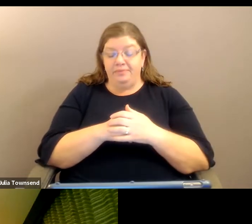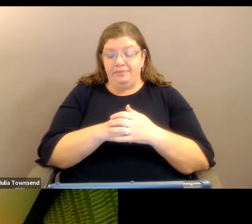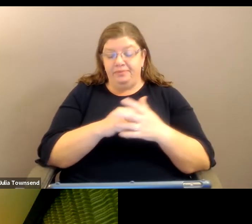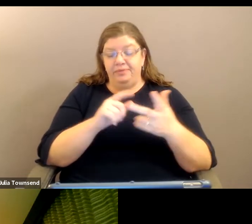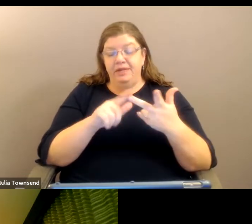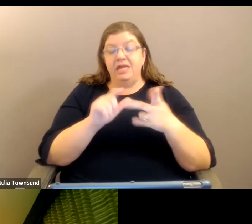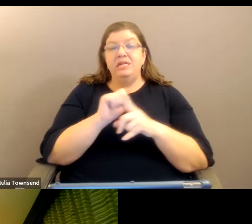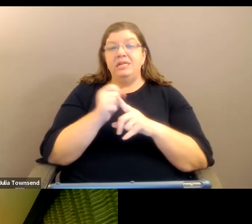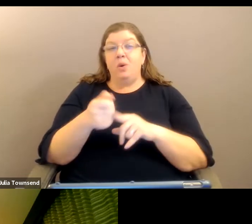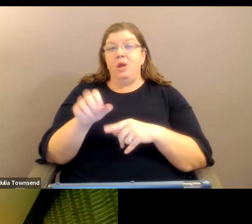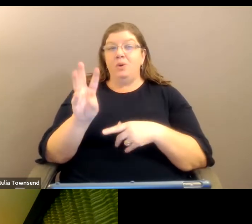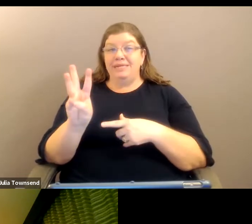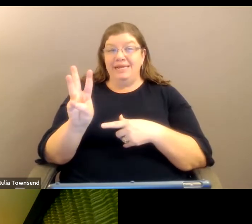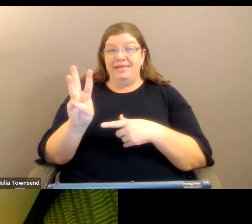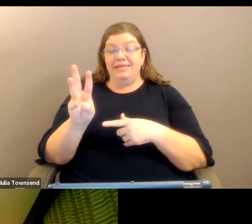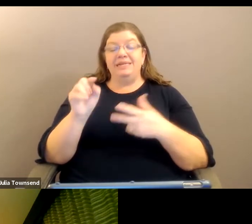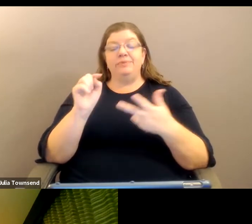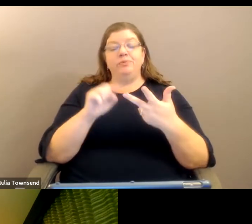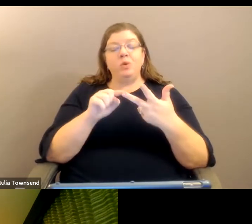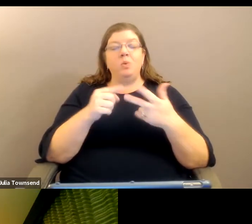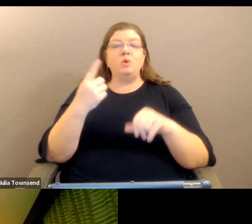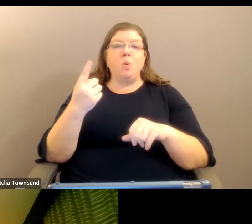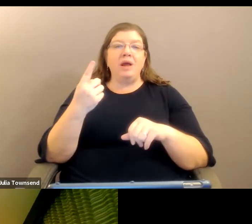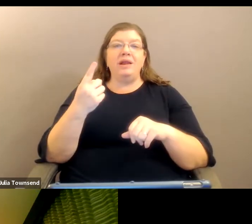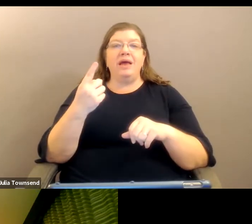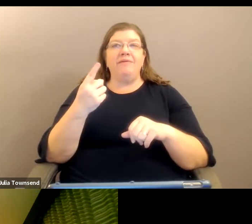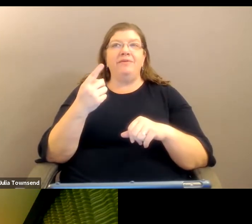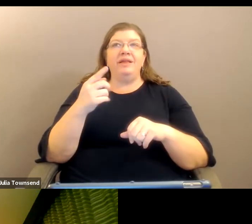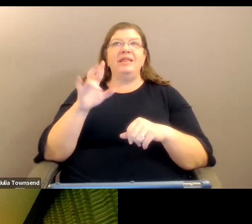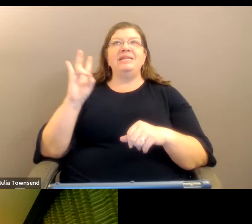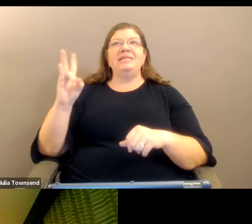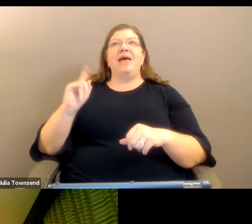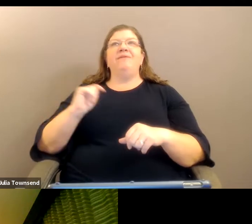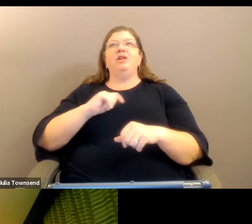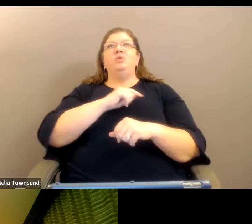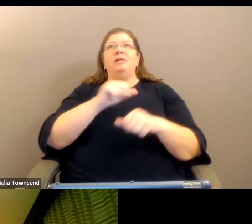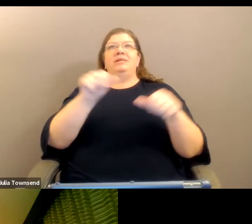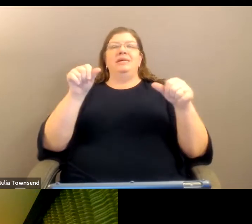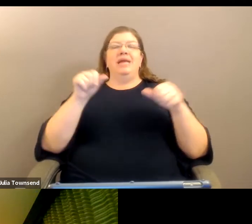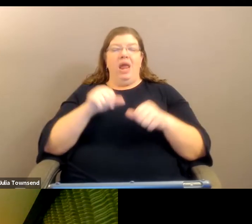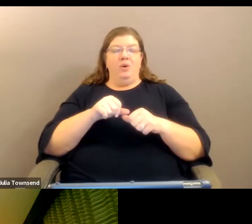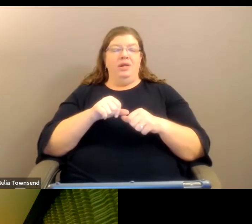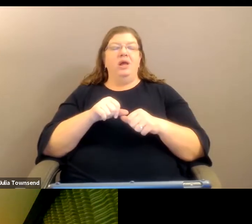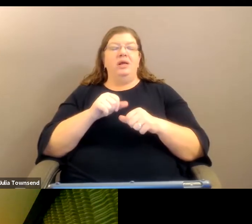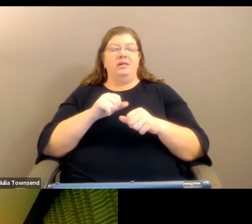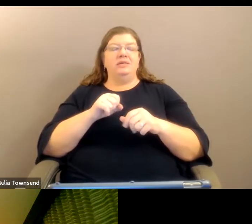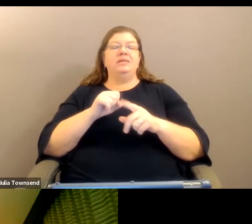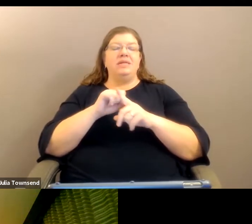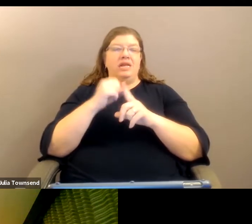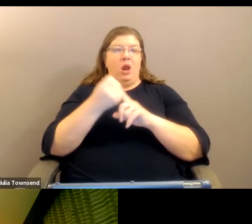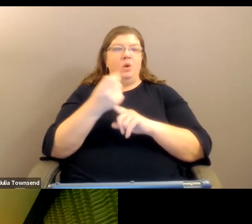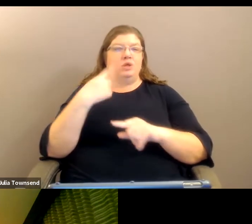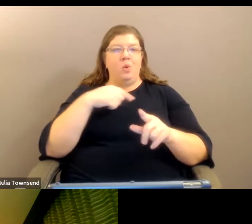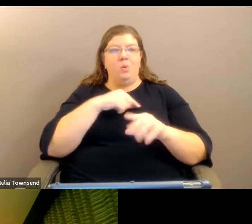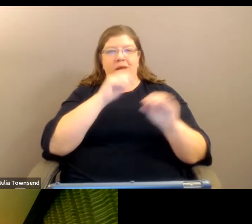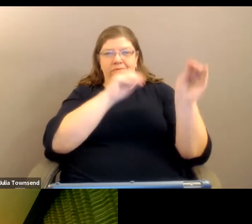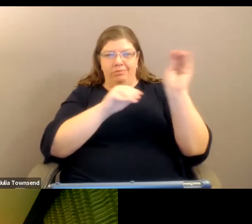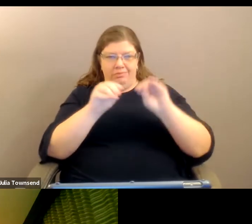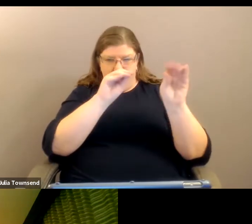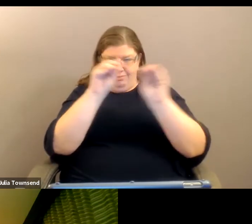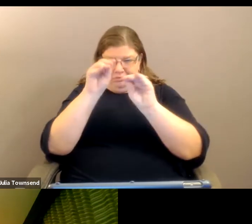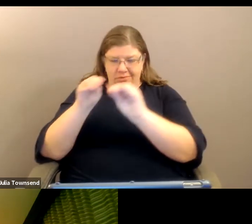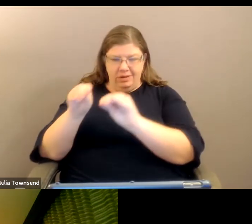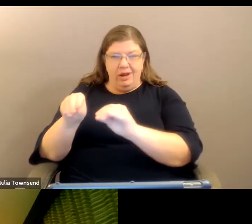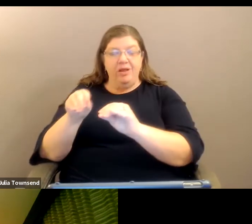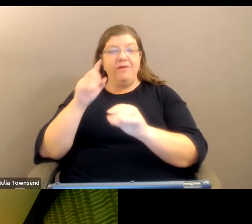Scenario 6 was one of the 7 trustee area scenarios that we put together. And for this